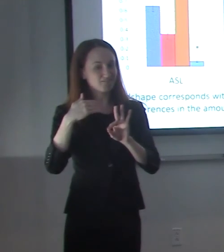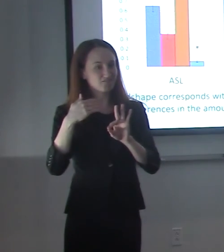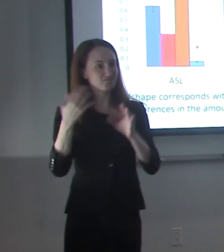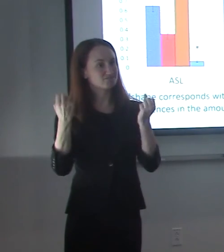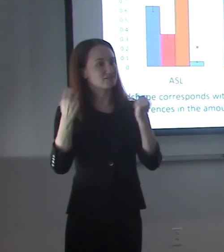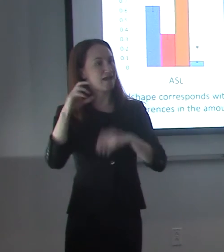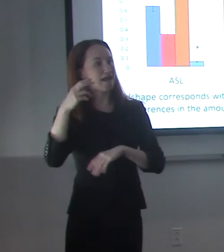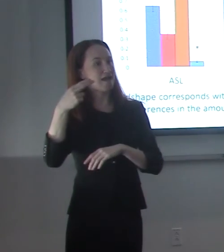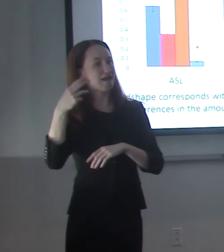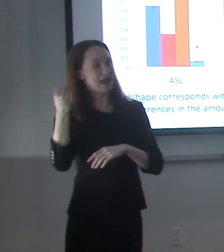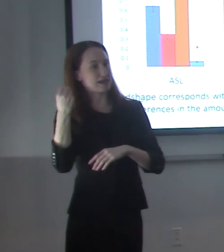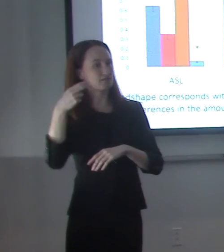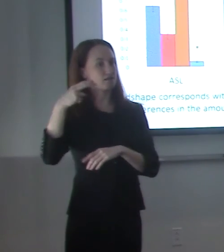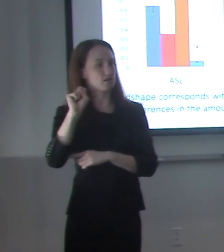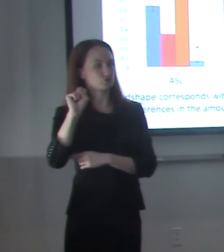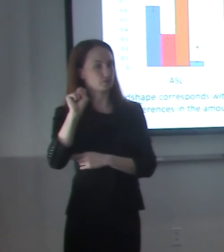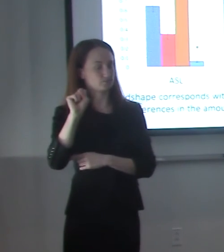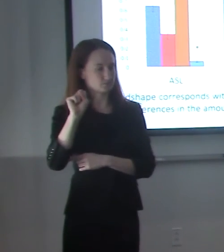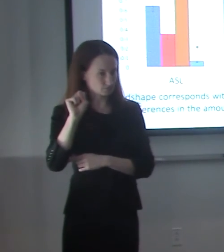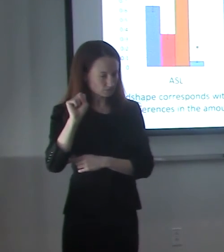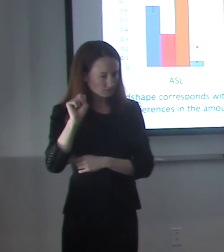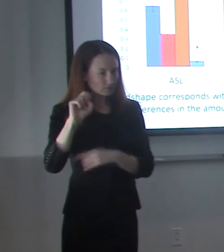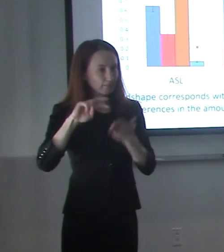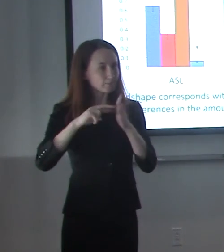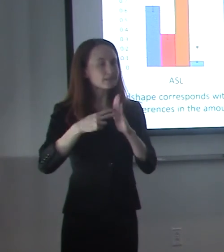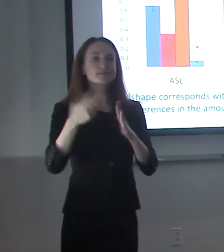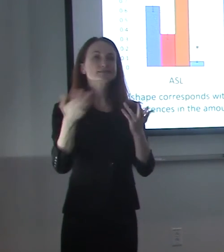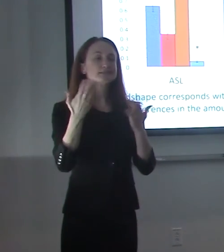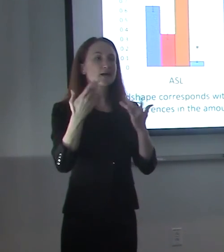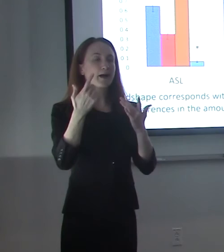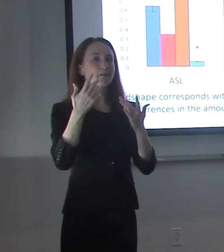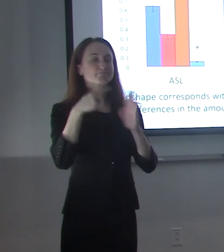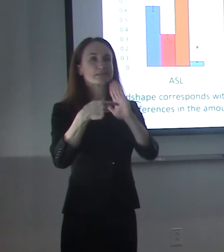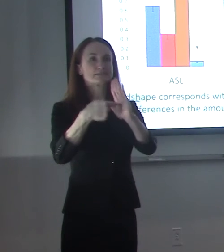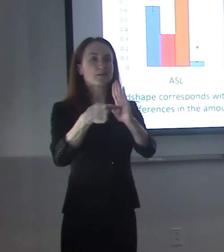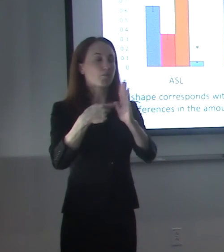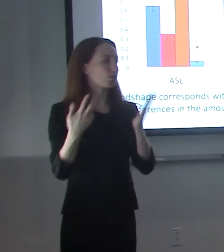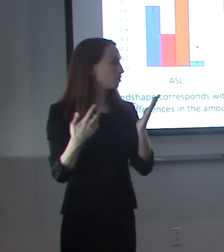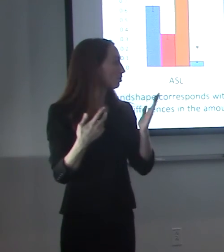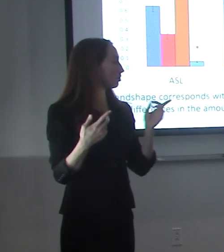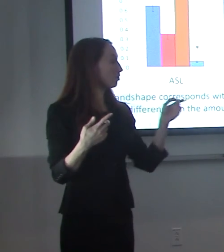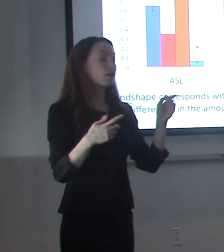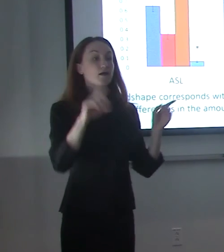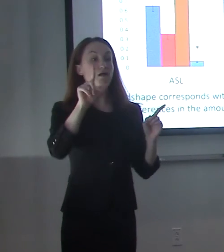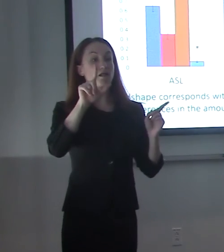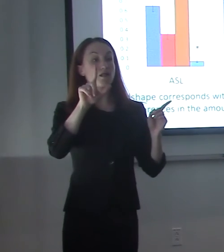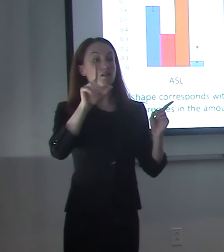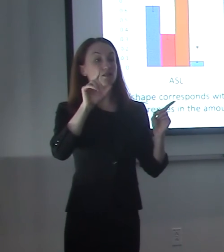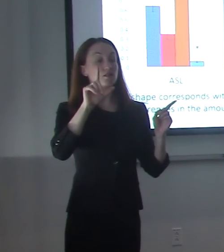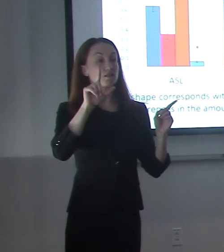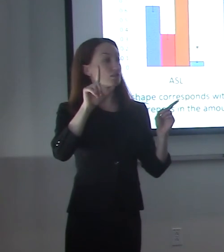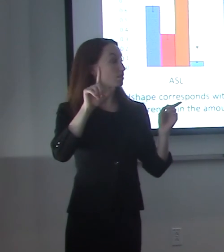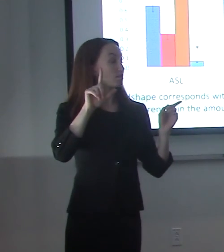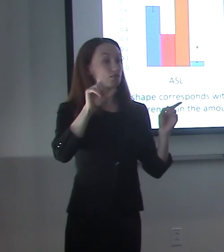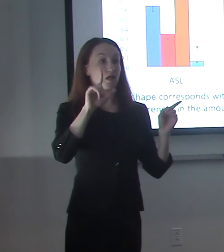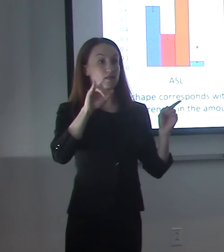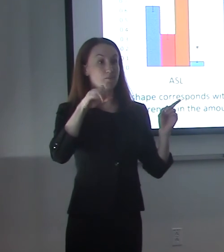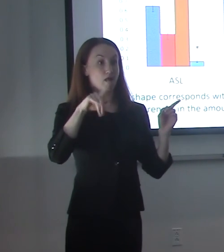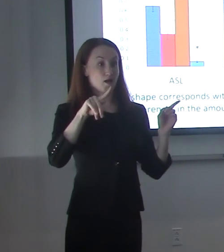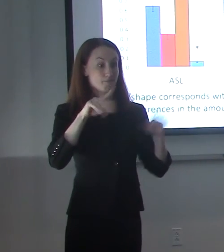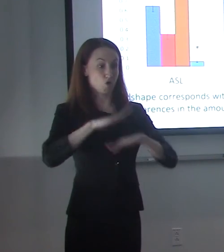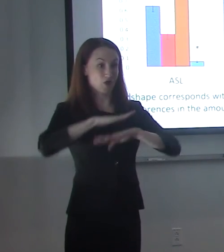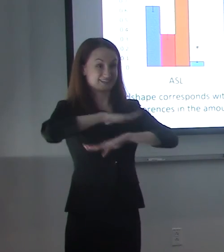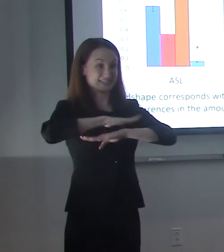handshakes. So it would be as if you had something like, here's the lollipop on the table,